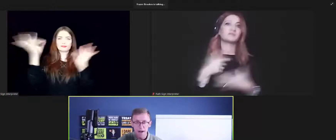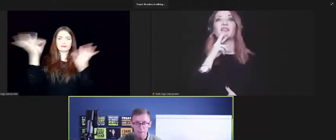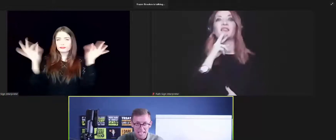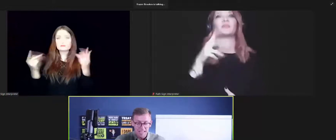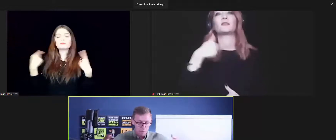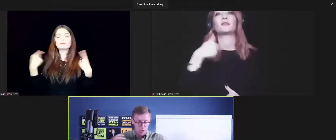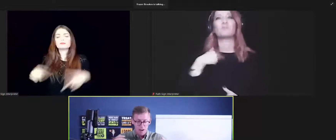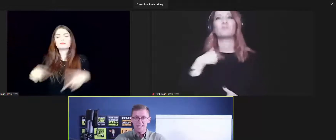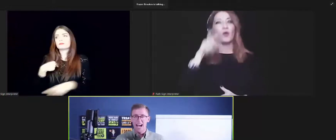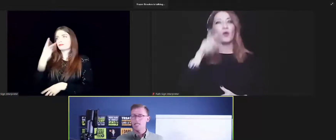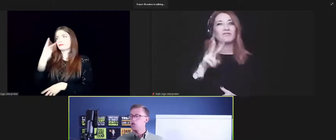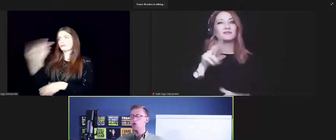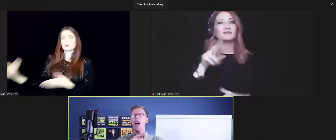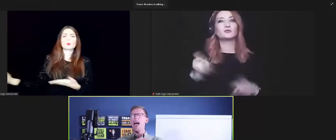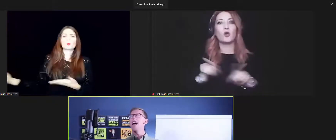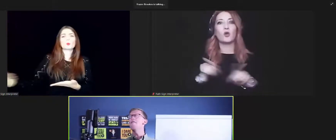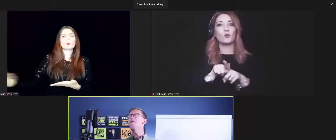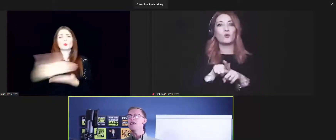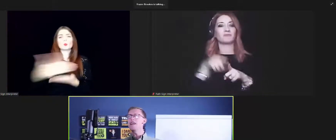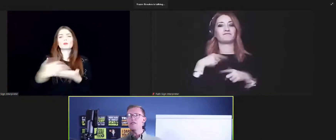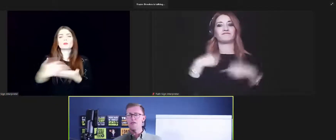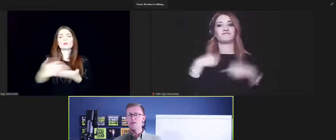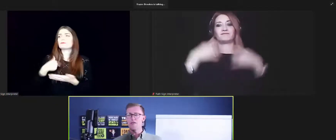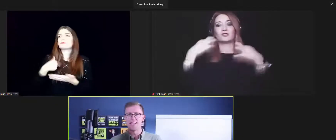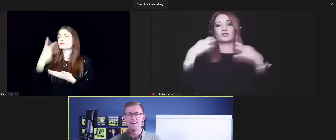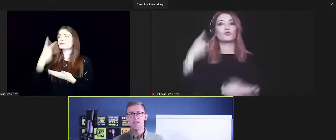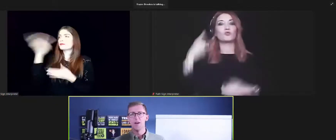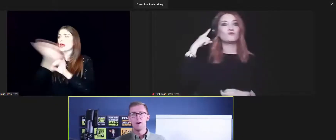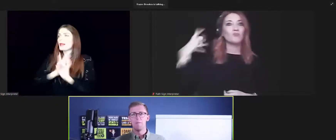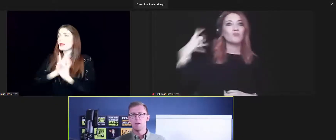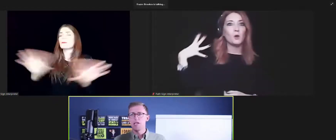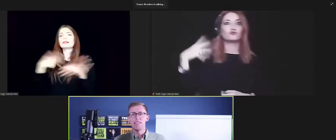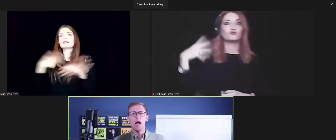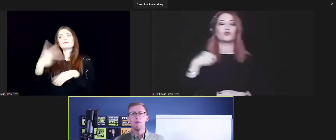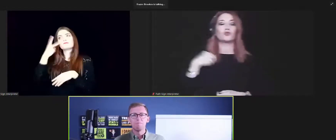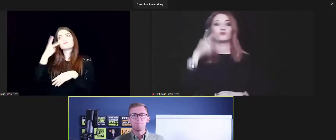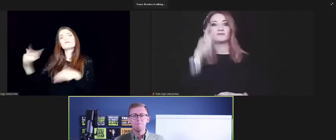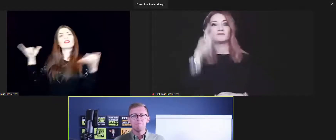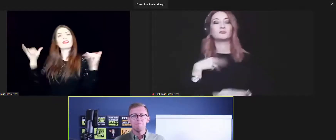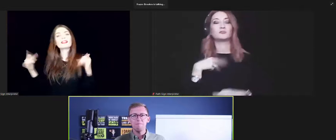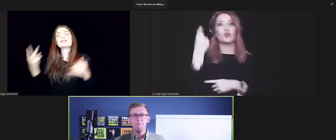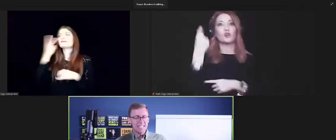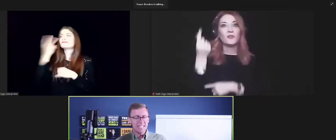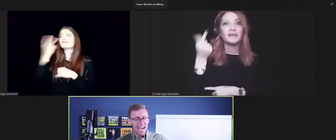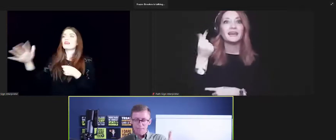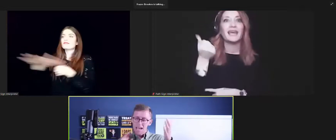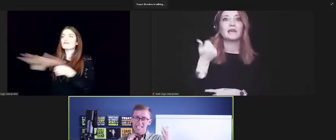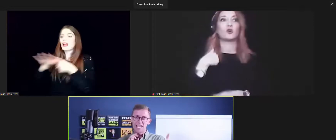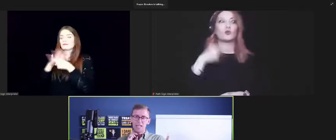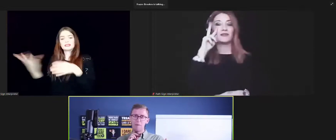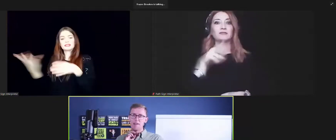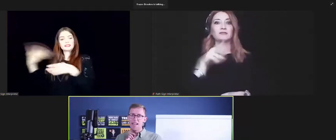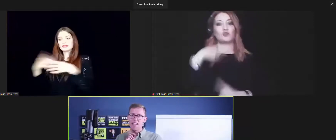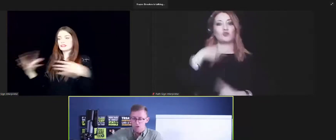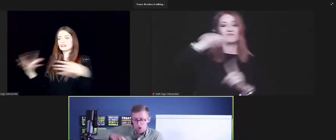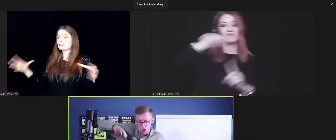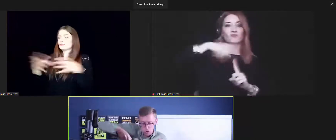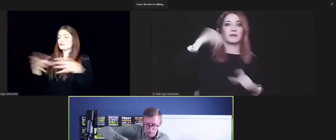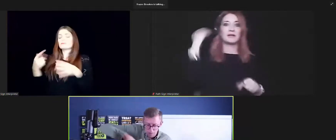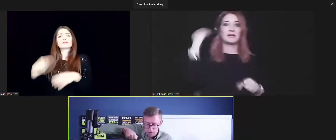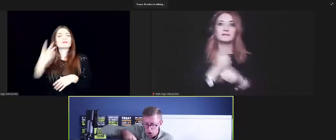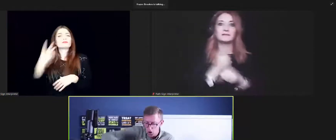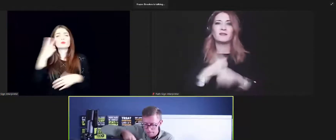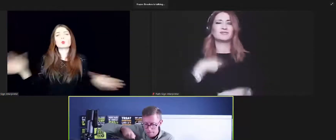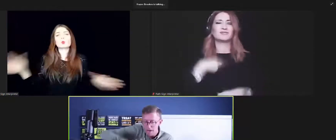family that was created, I saw everything, but I said no. My dad, on my 18th birthday, I just about